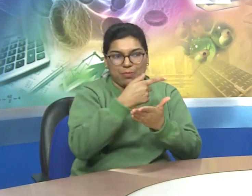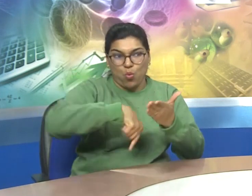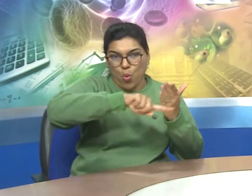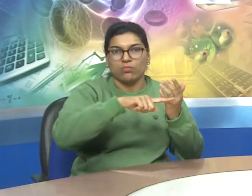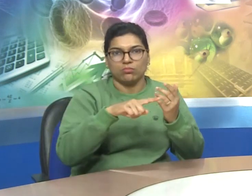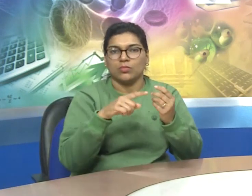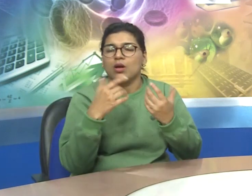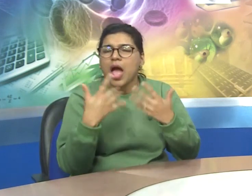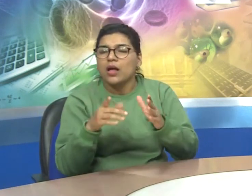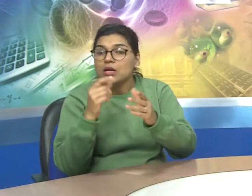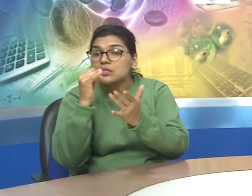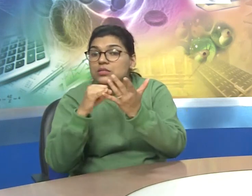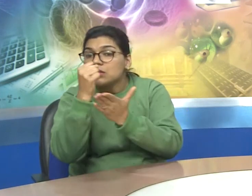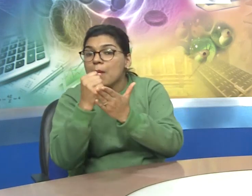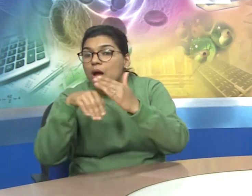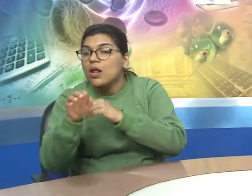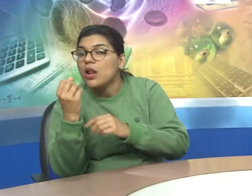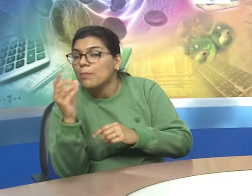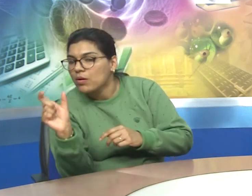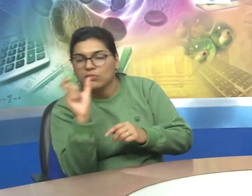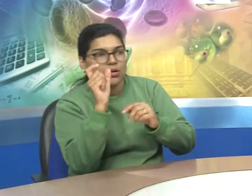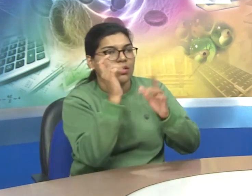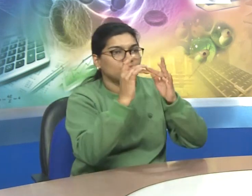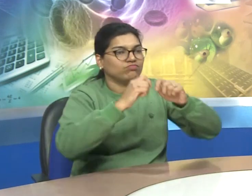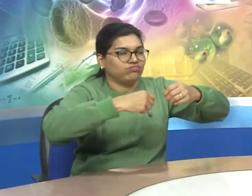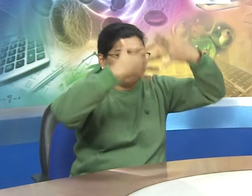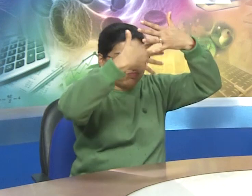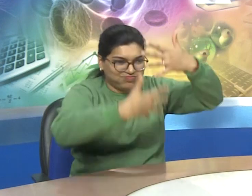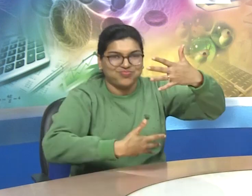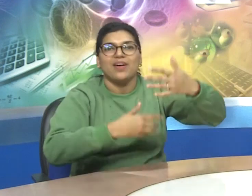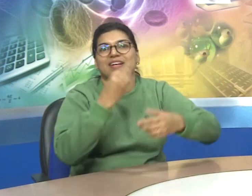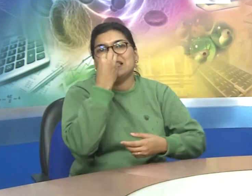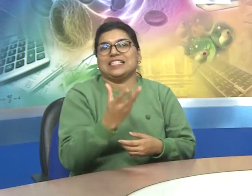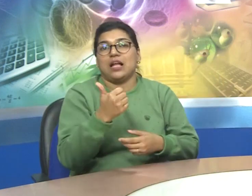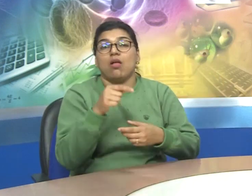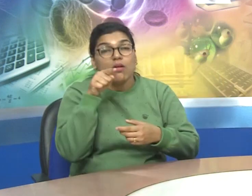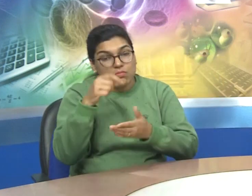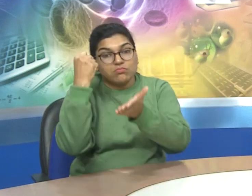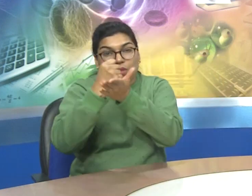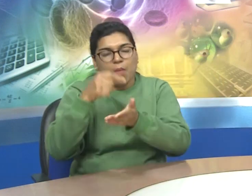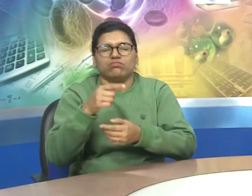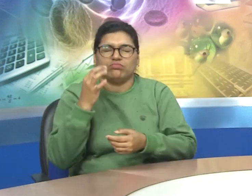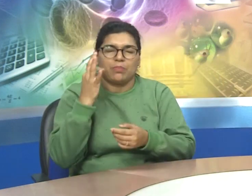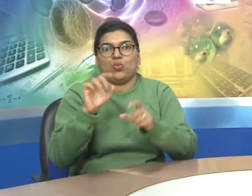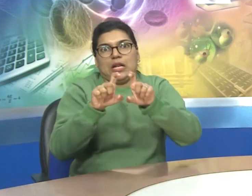And in library, we use notations quite often.